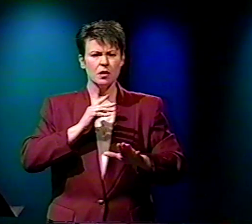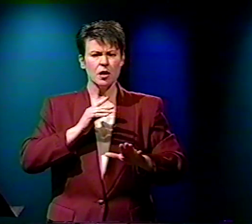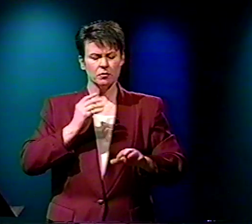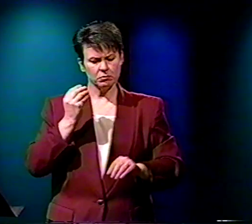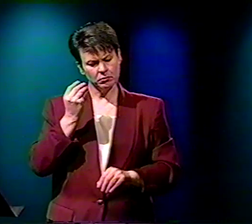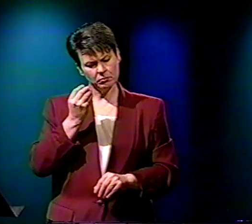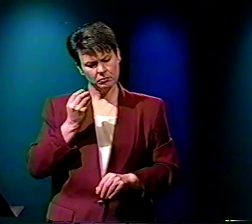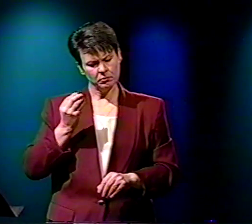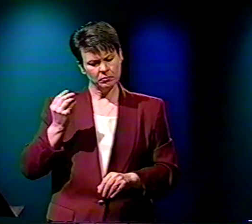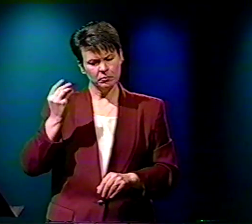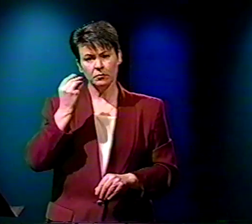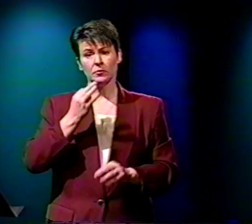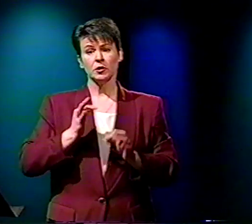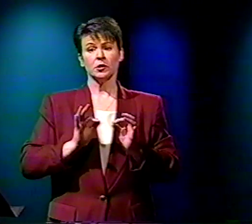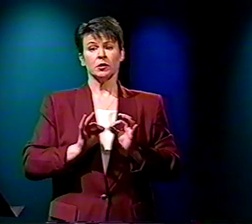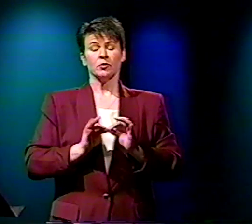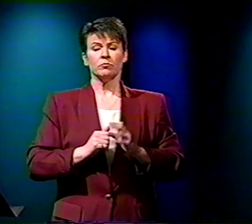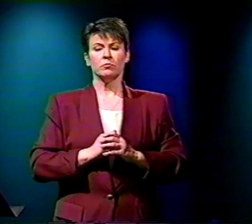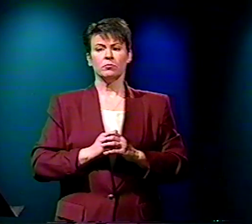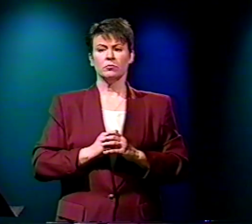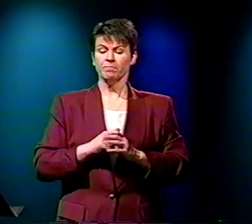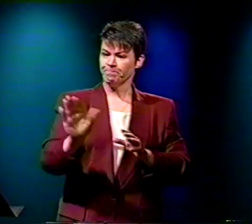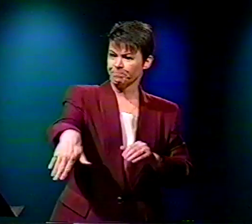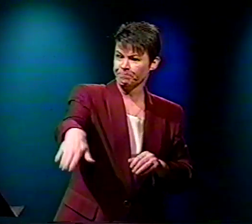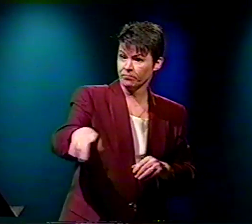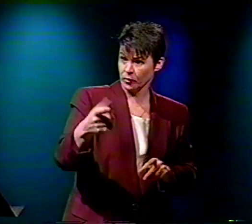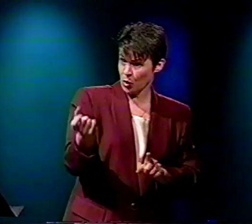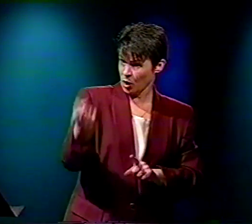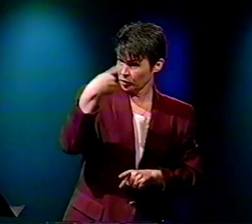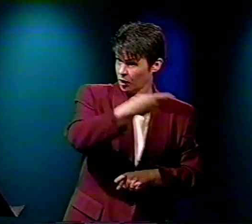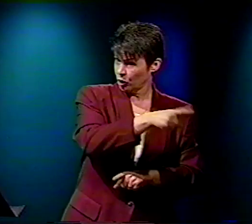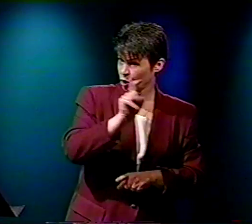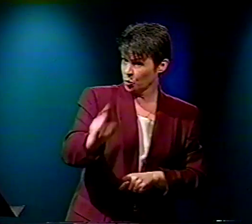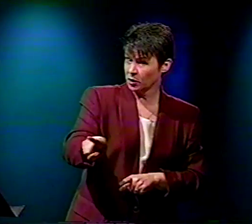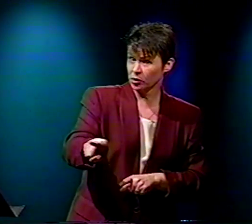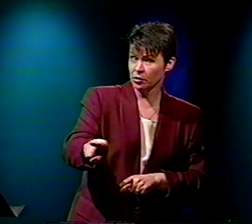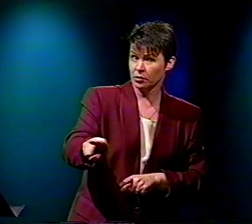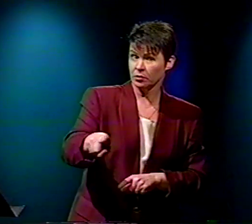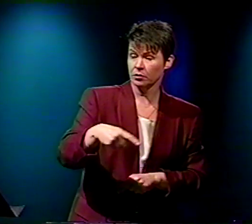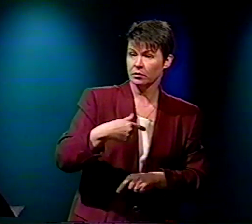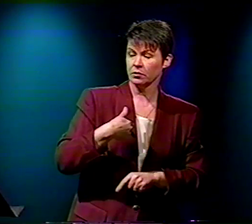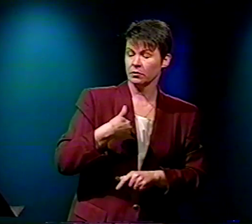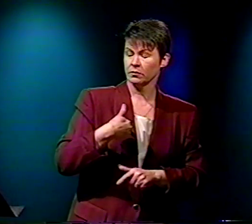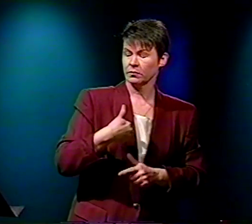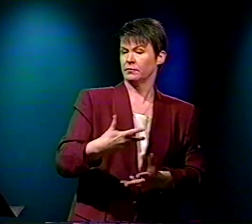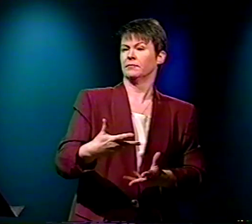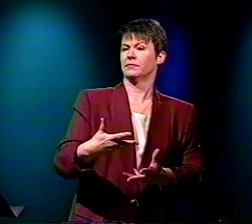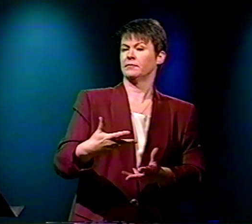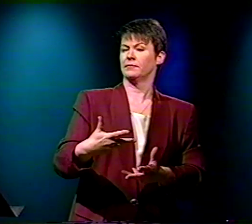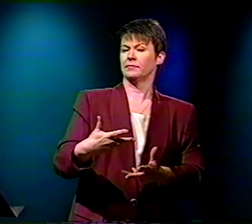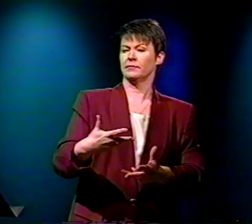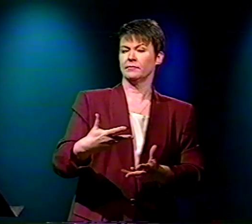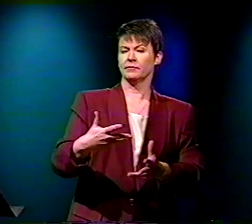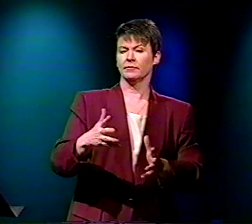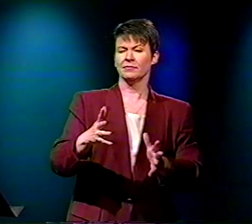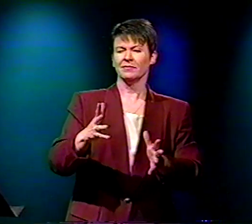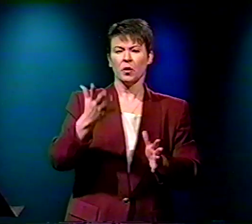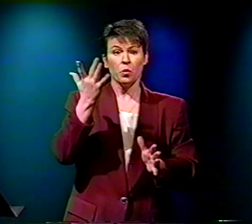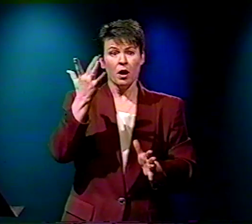quite a while about what I had said. The interpreter suddenly interrupted and said, "Do you understand her question?" And I